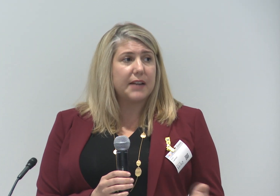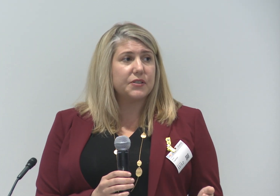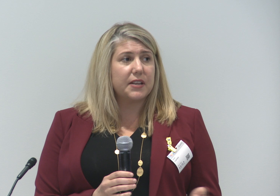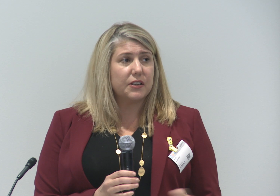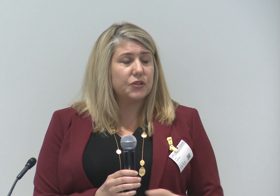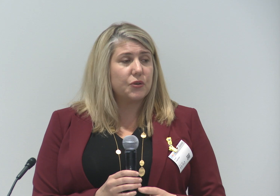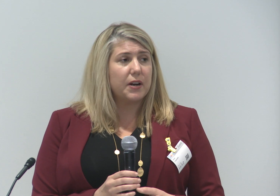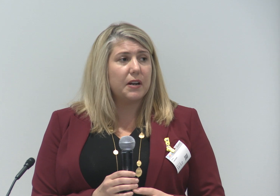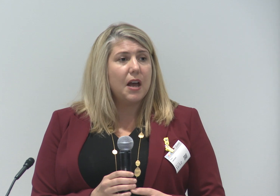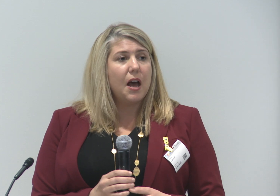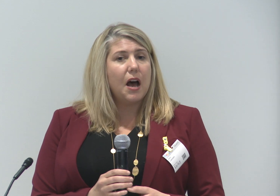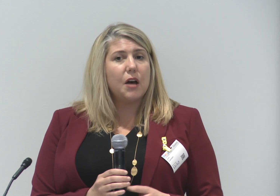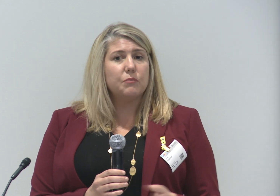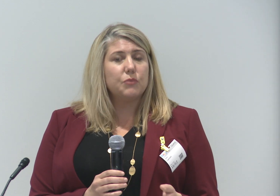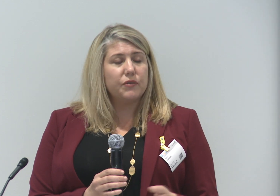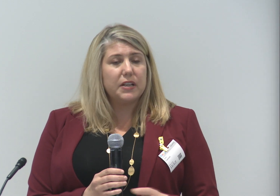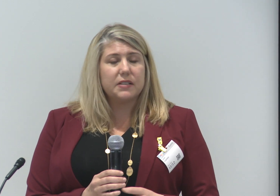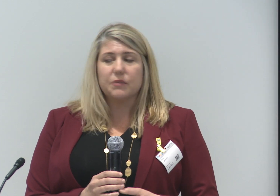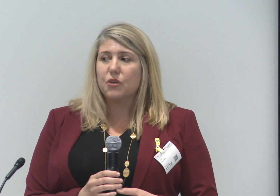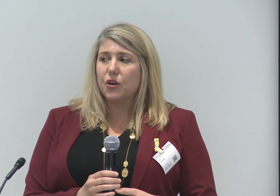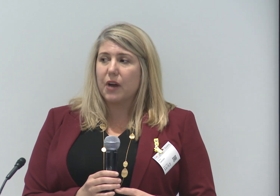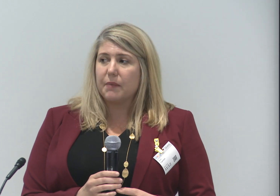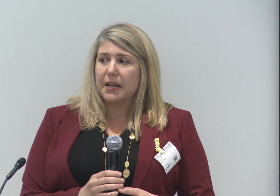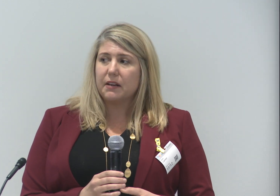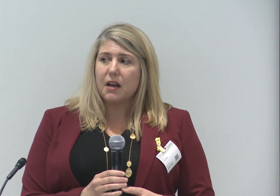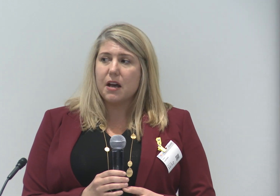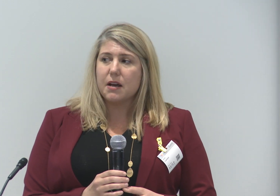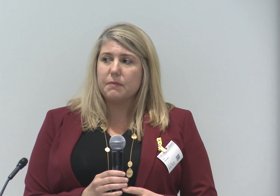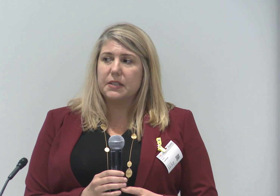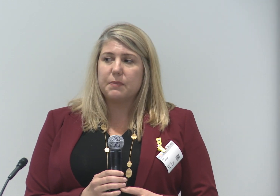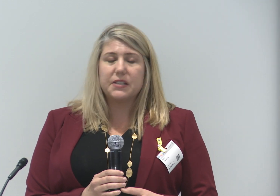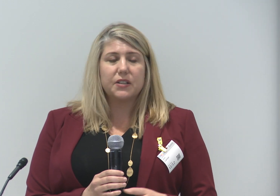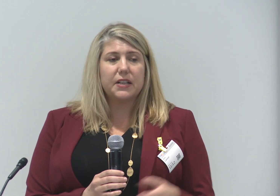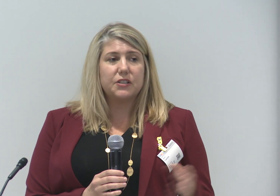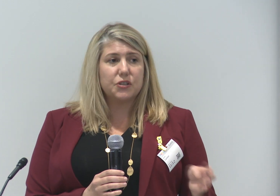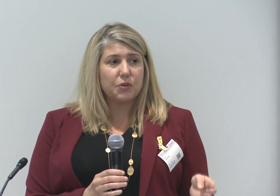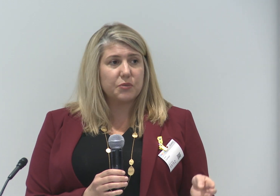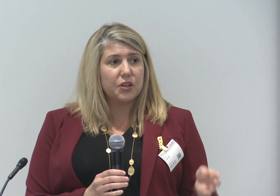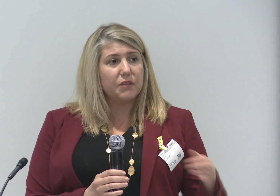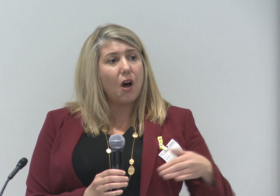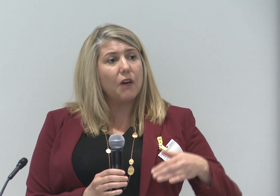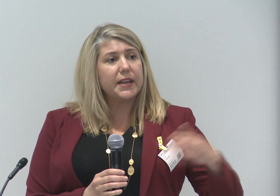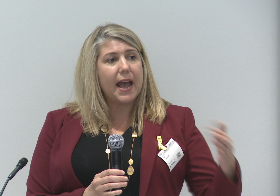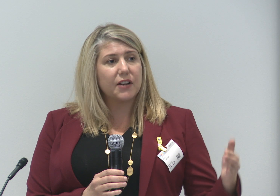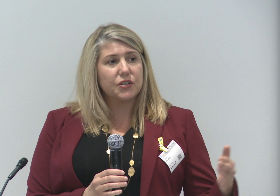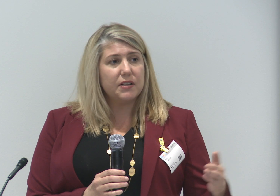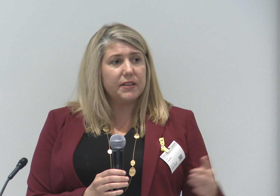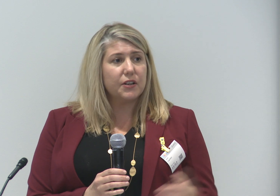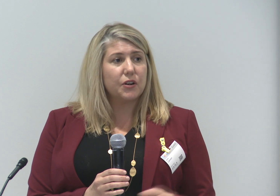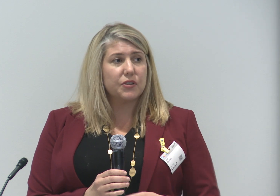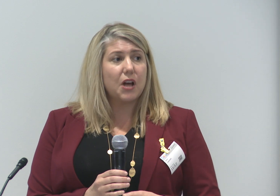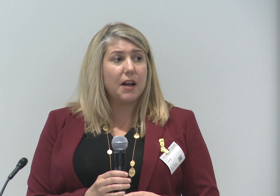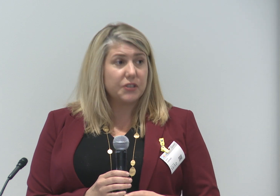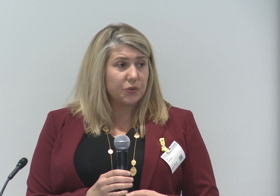so they can enjoy movies and programming. It's basically description of all the action that occurs on